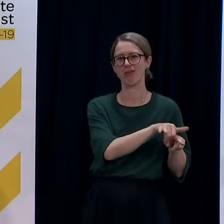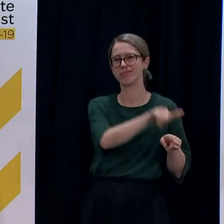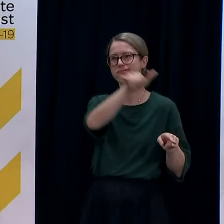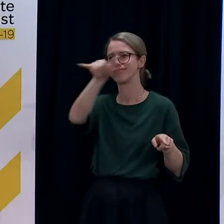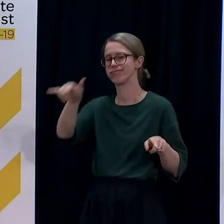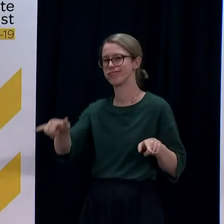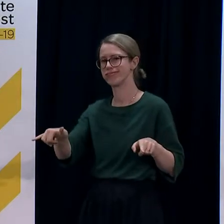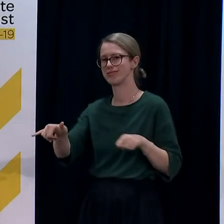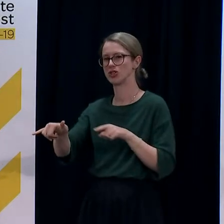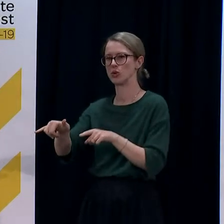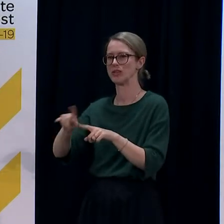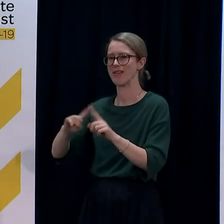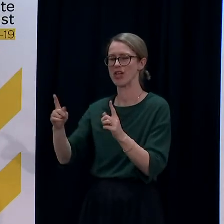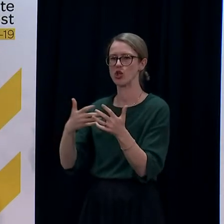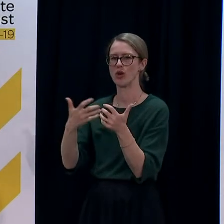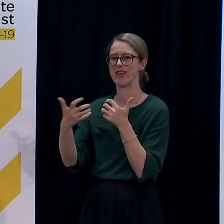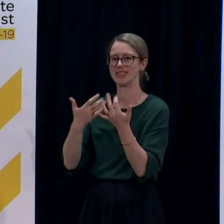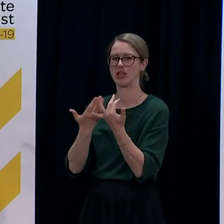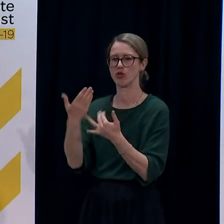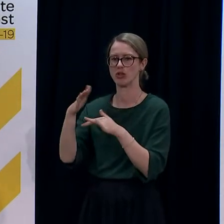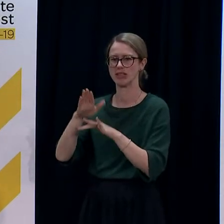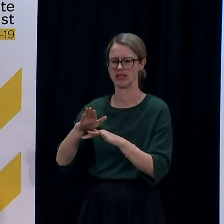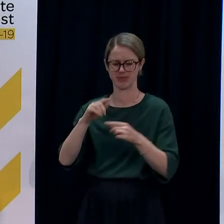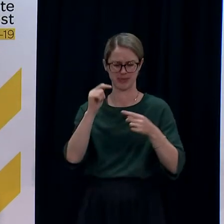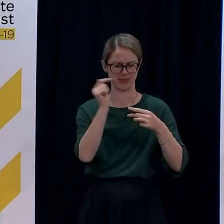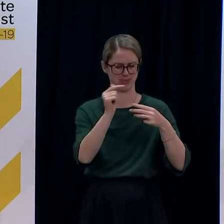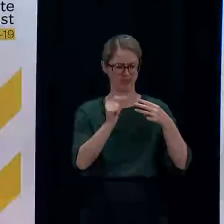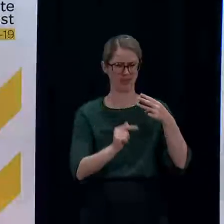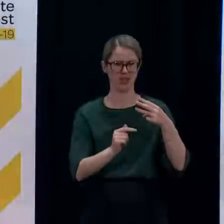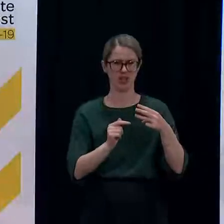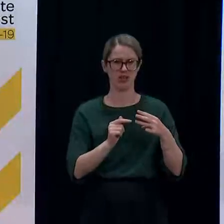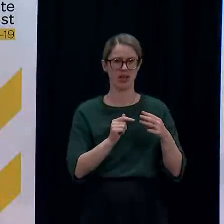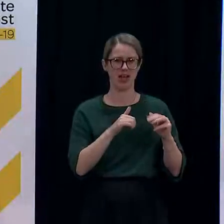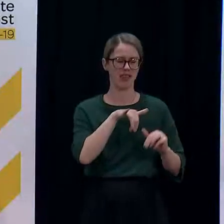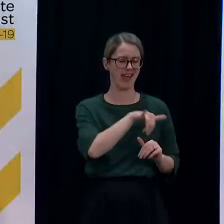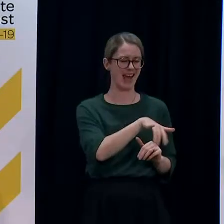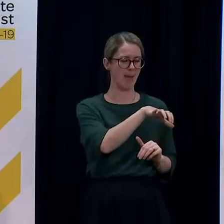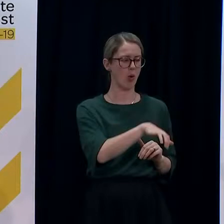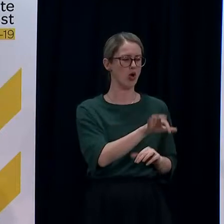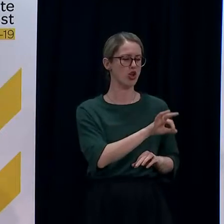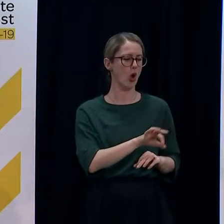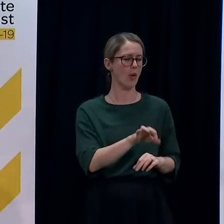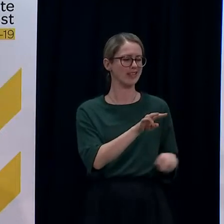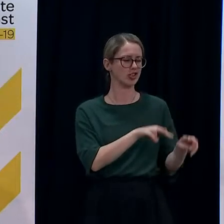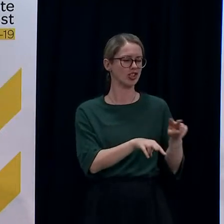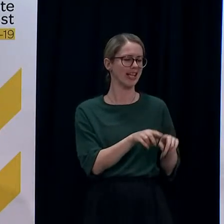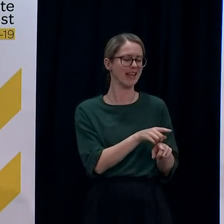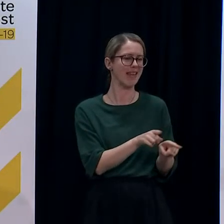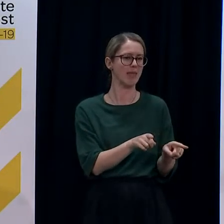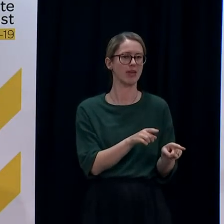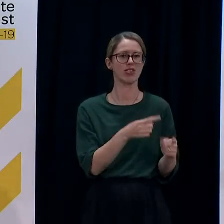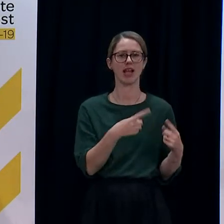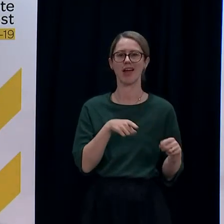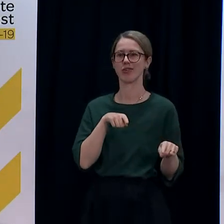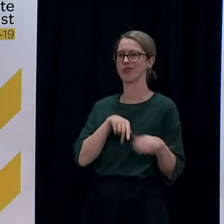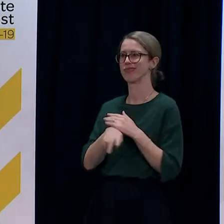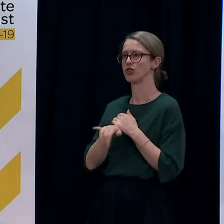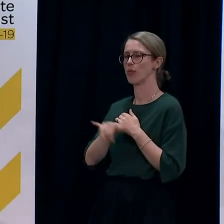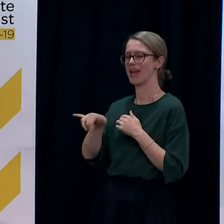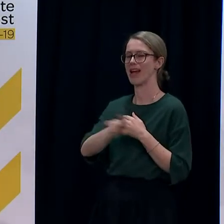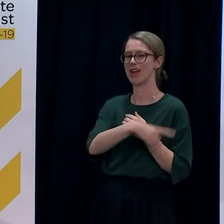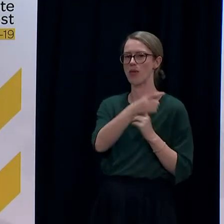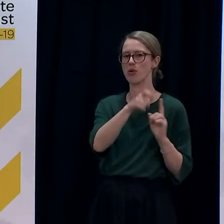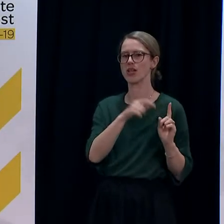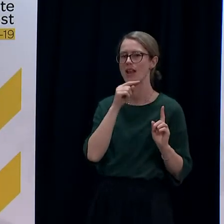their various campuses. At least a couple of cases, just no one checked anything, and at least one other, they